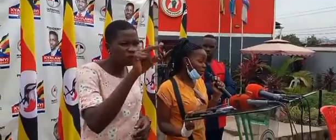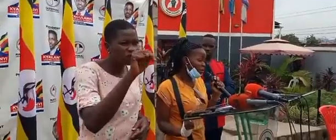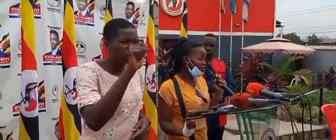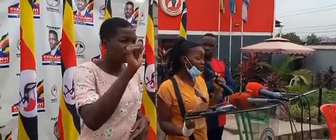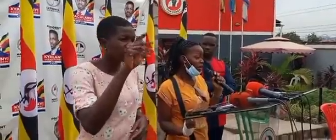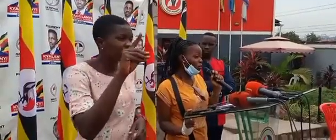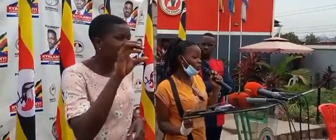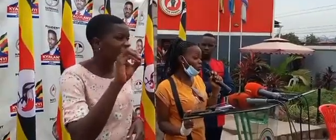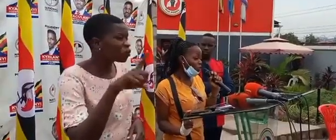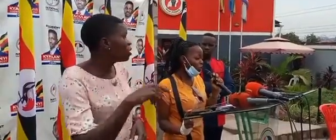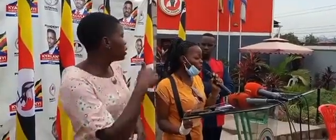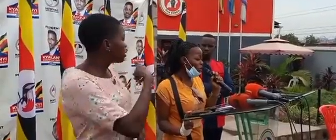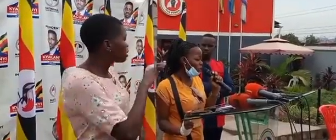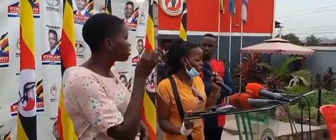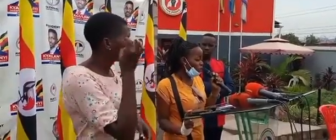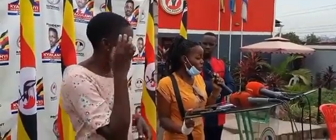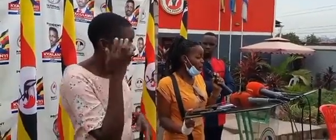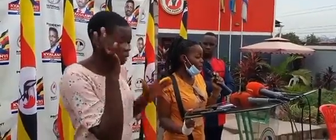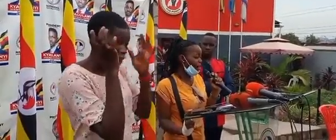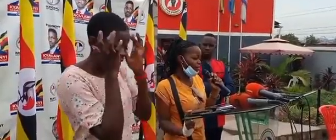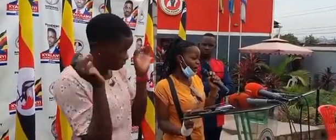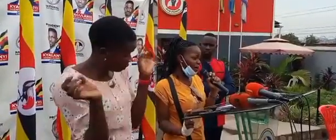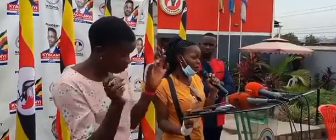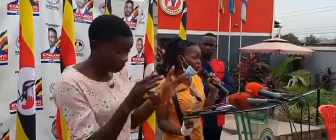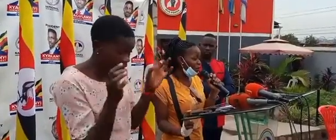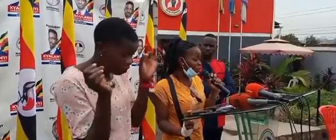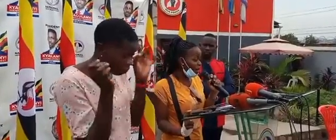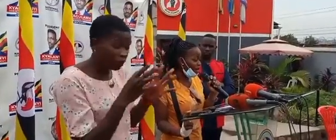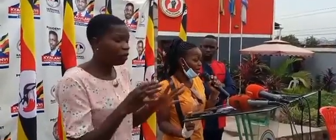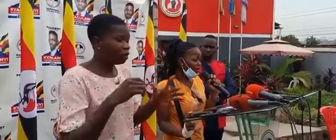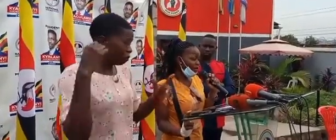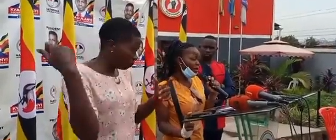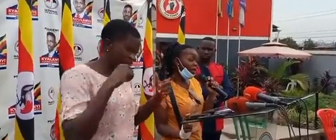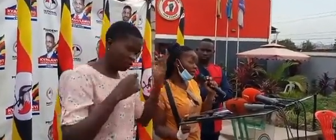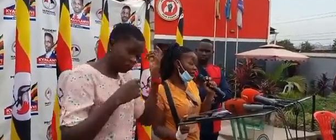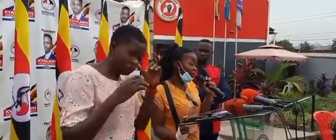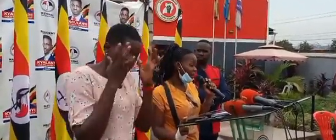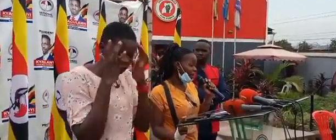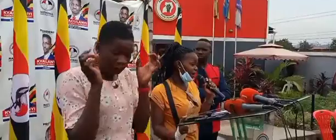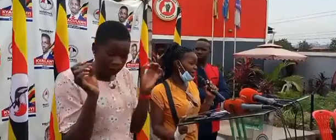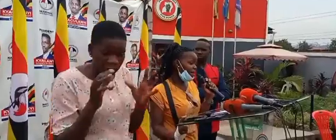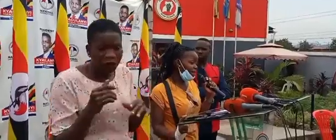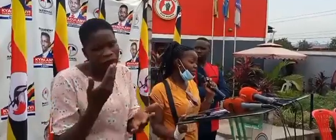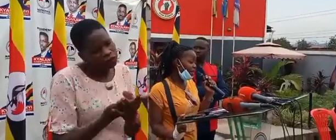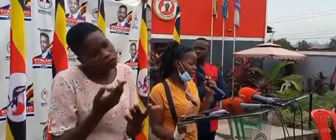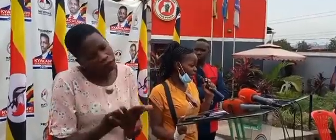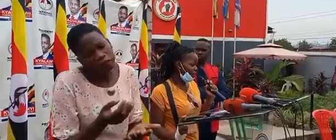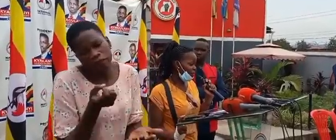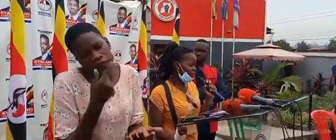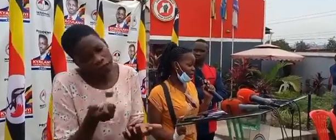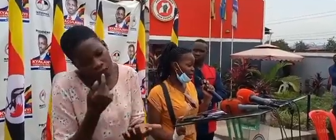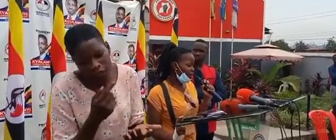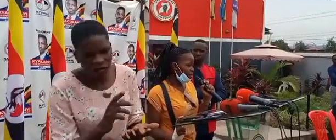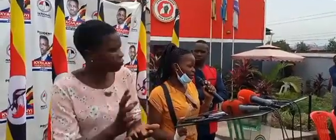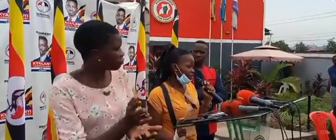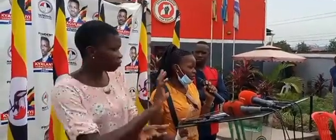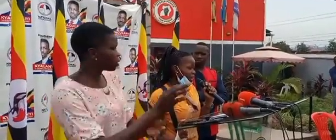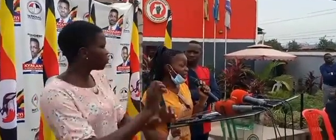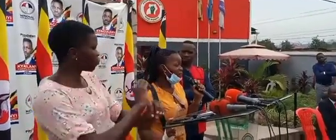nalwalira ebyo nomusujja ne gunnuma omutwe ne gunnuma bali bakamala okukuba naye nga ne bw'osaba eddagala teri ddagala